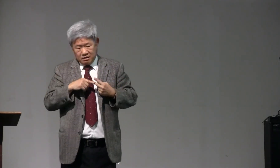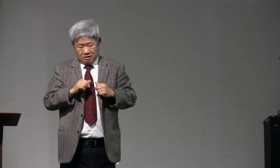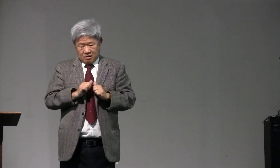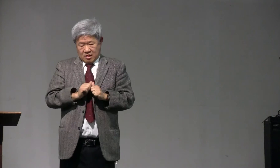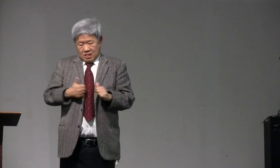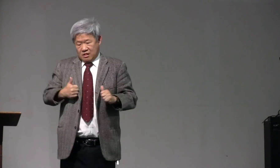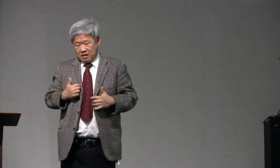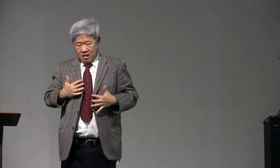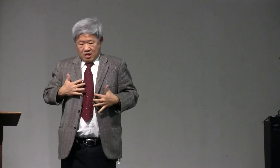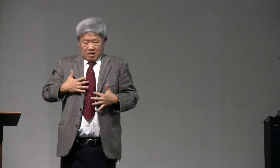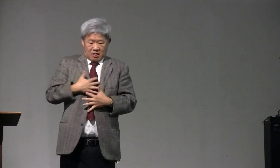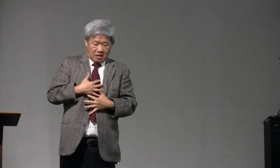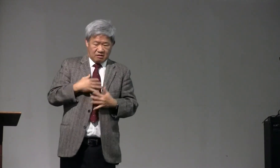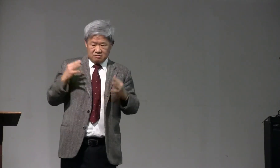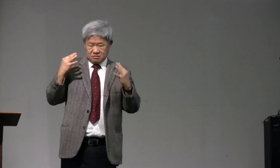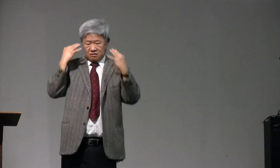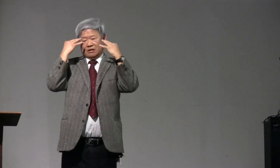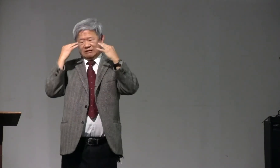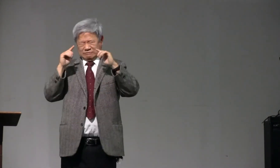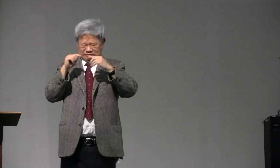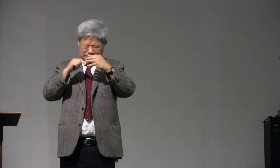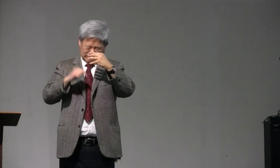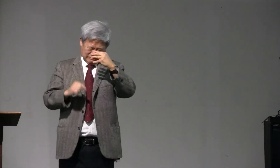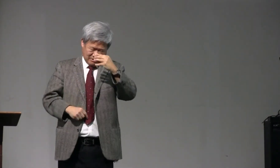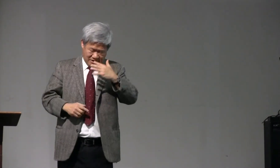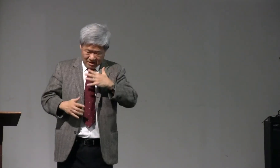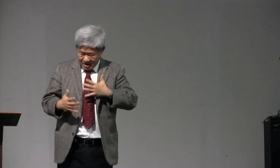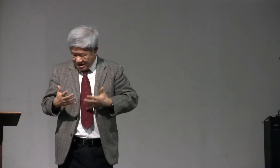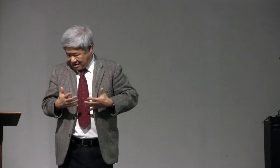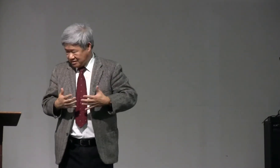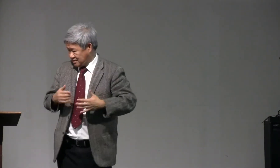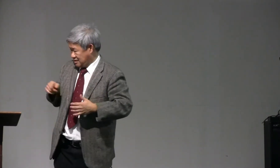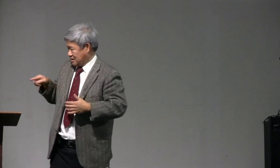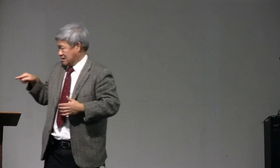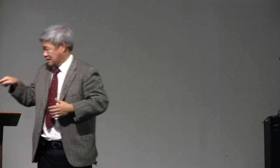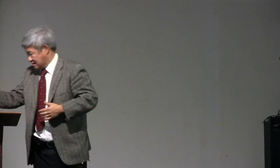And grieve if you sinned or you are avoiding